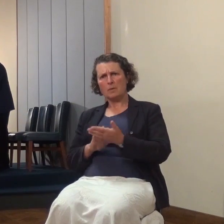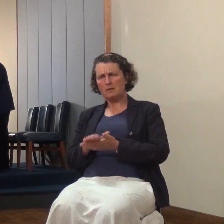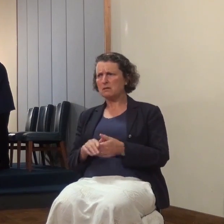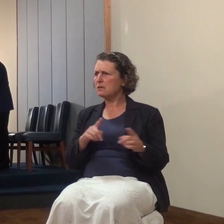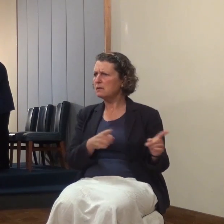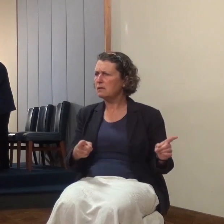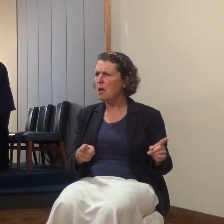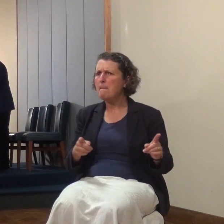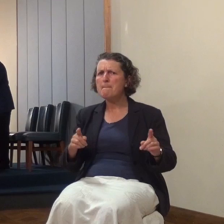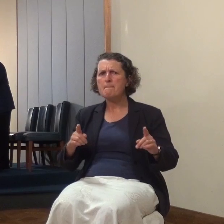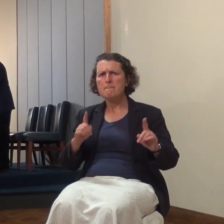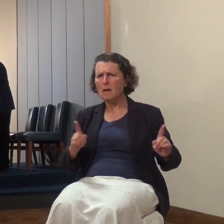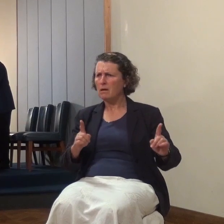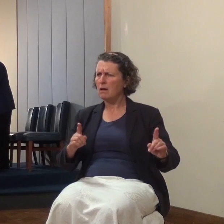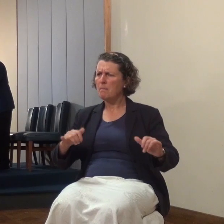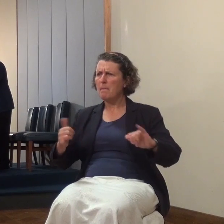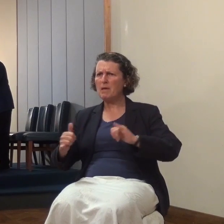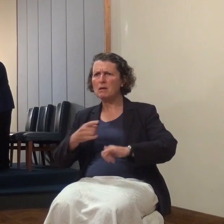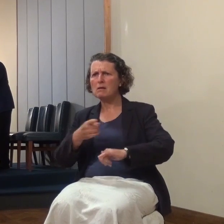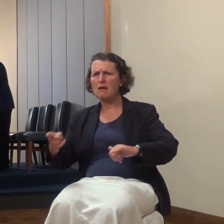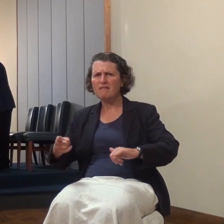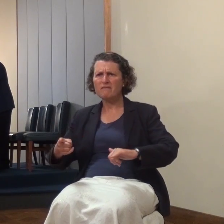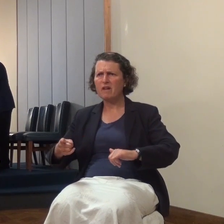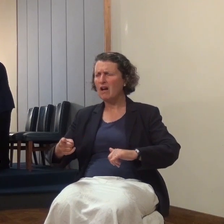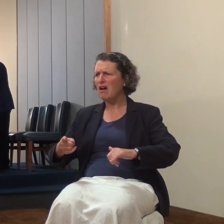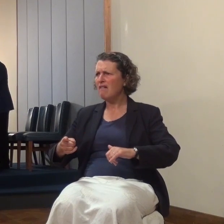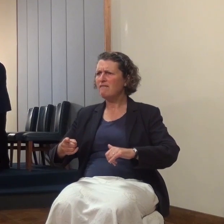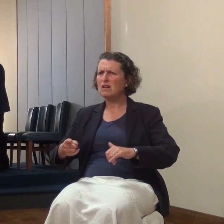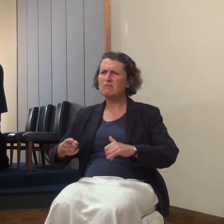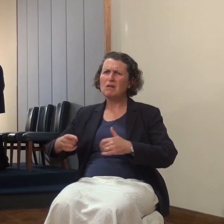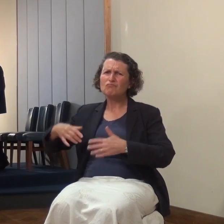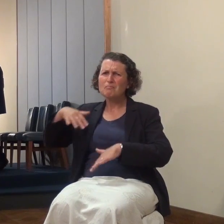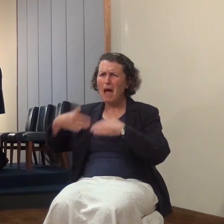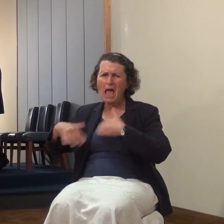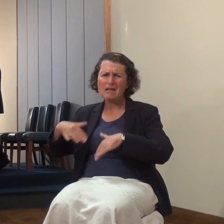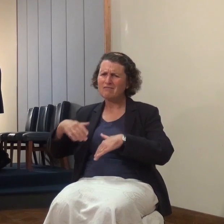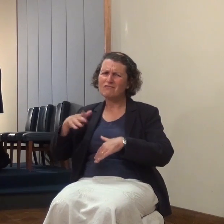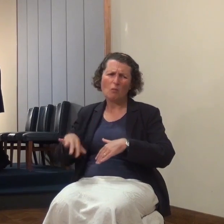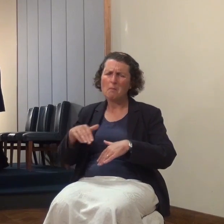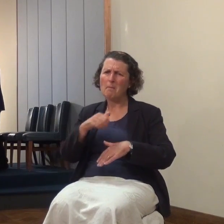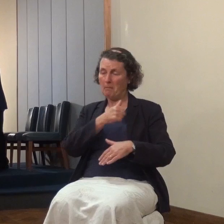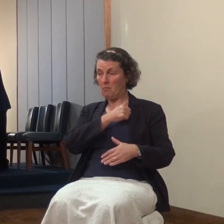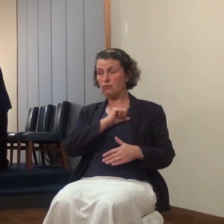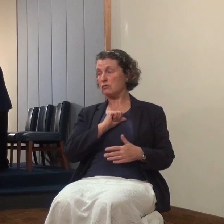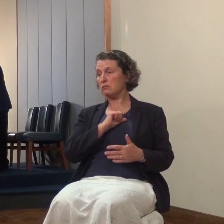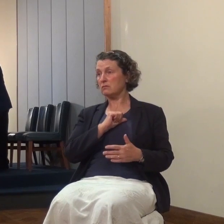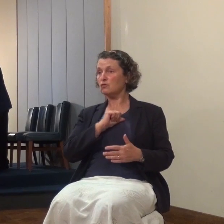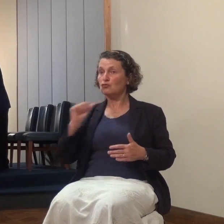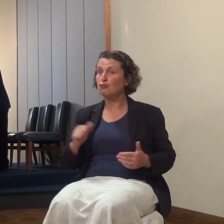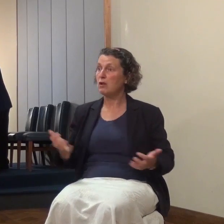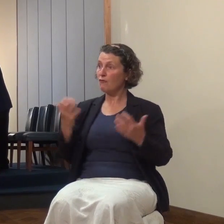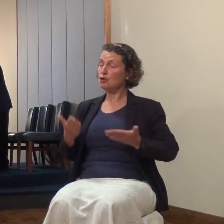suffering loss and hardship, stress or pain because you are a Christian, be encouraged. There